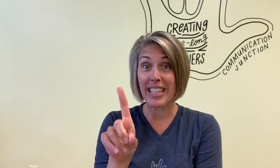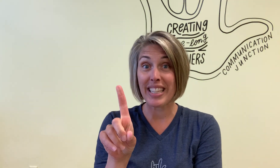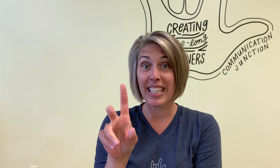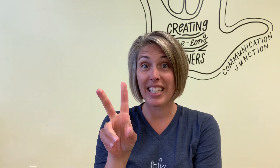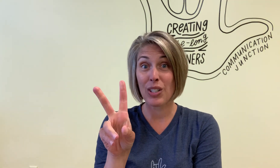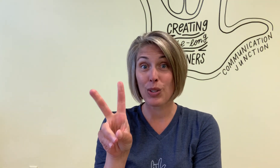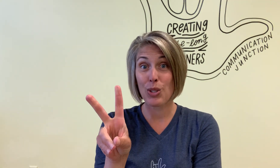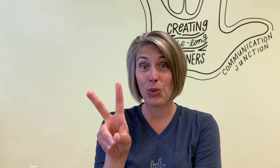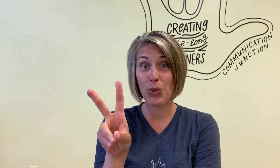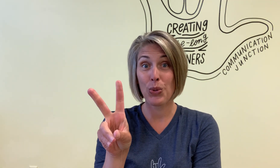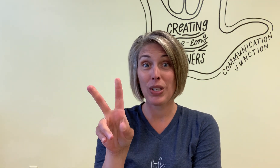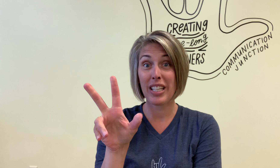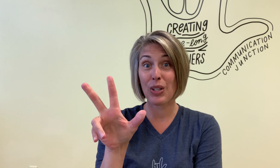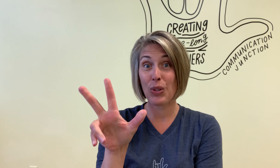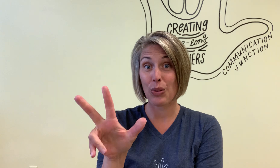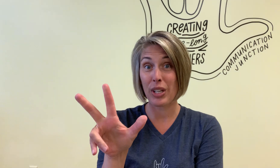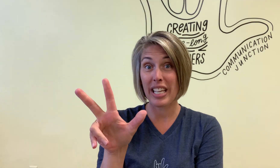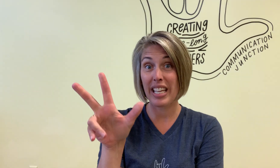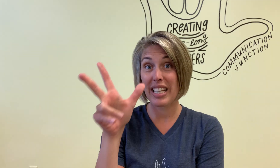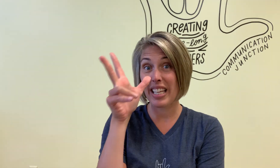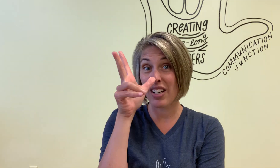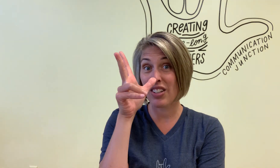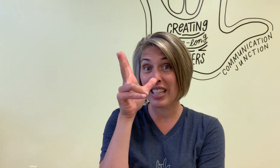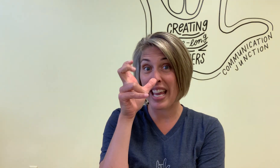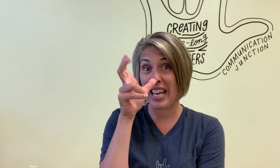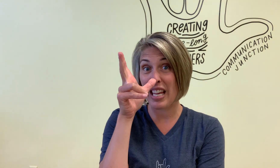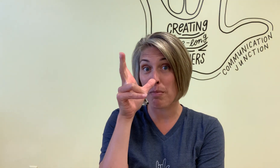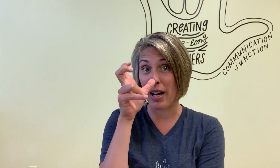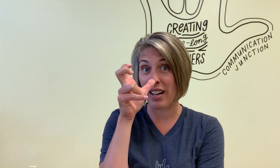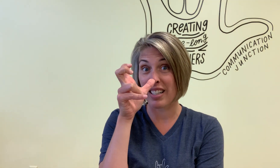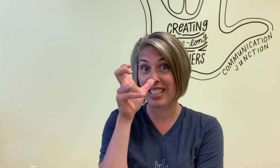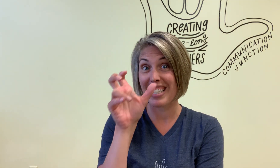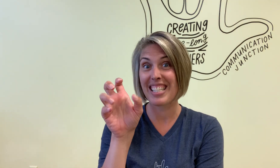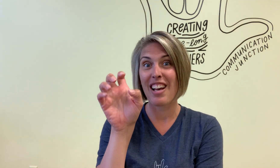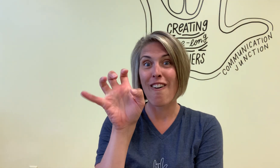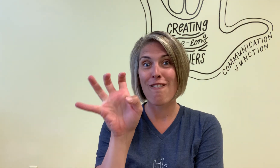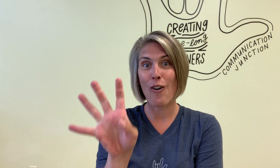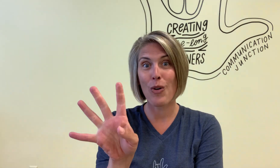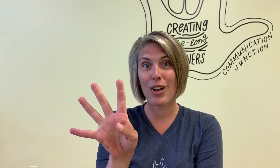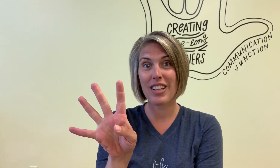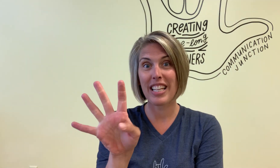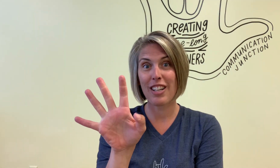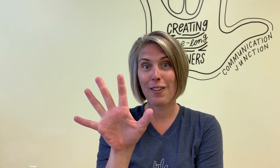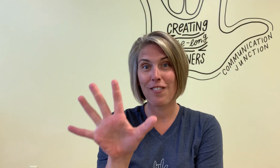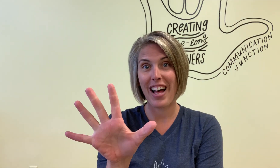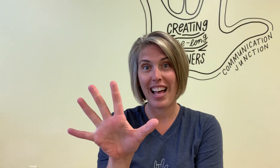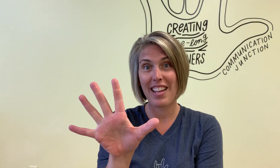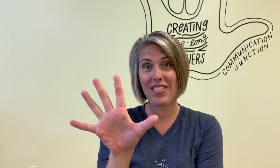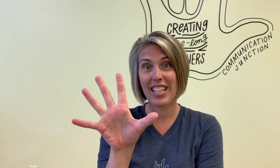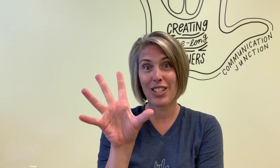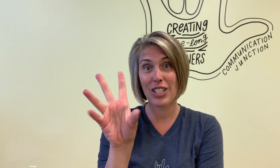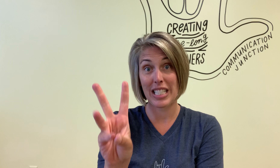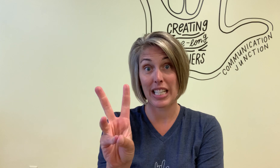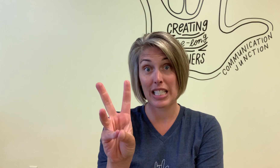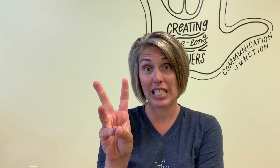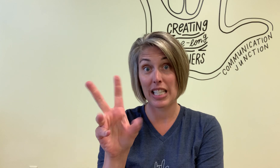1 little, 2 little, 3 little ladybugs. 4 little, 5 little, 6